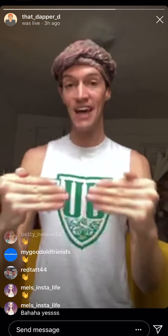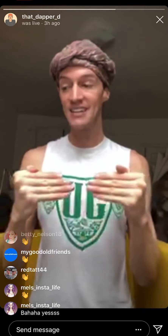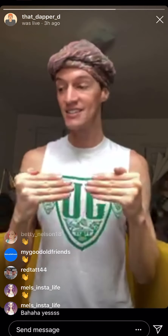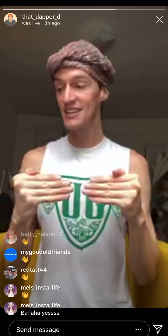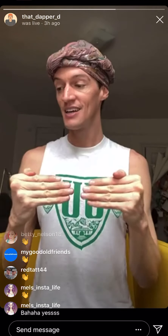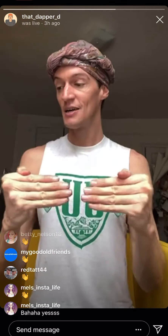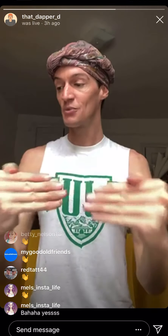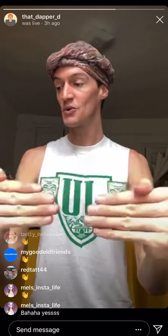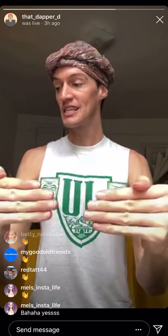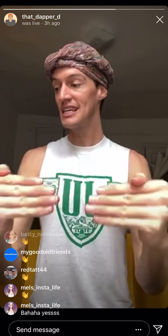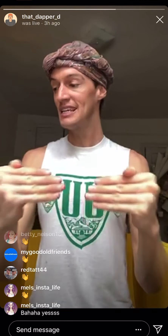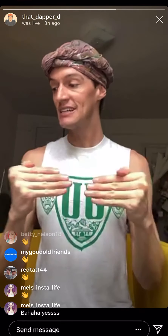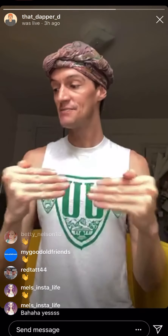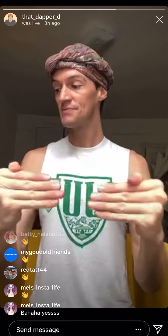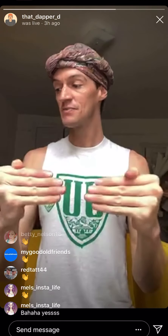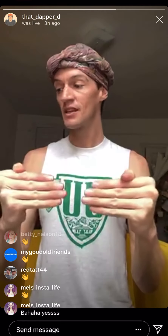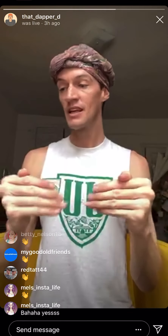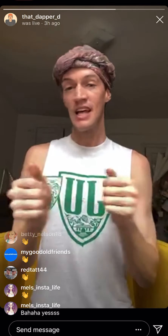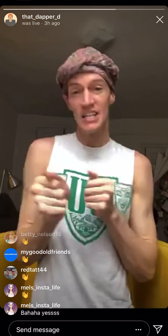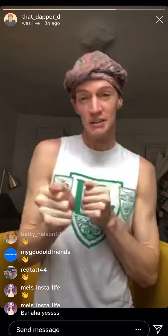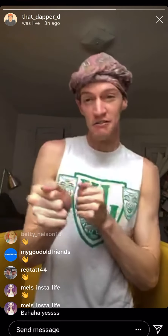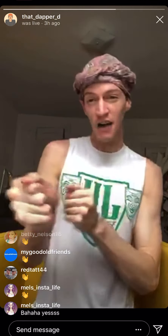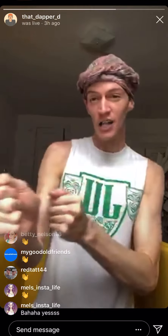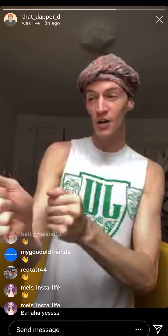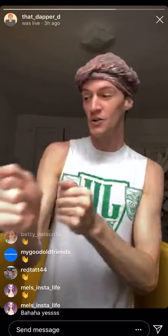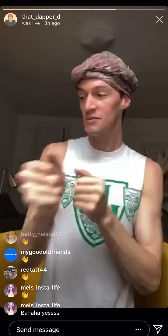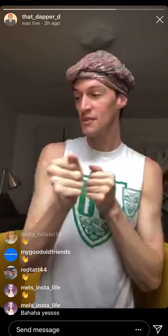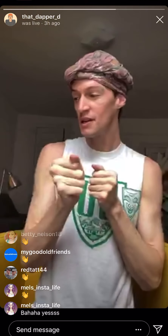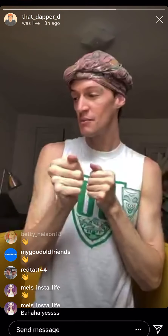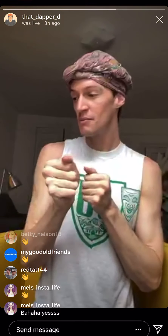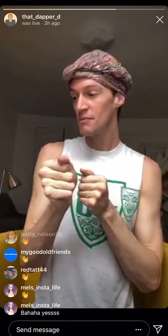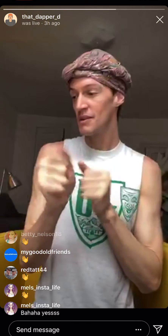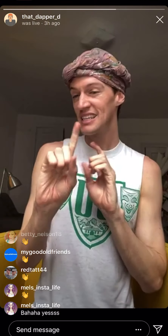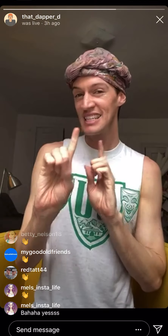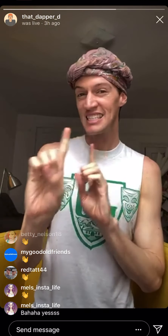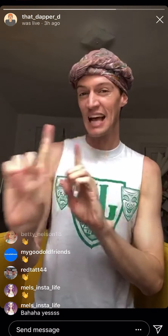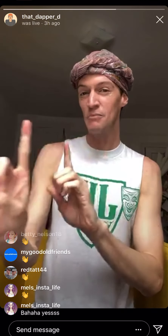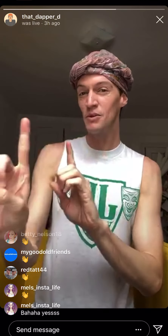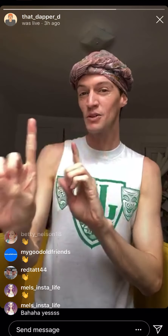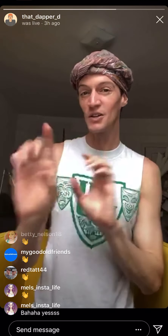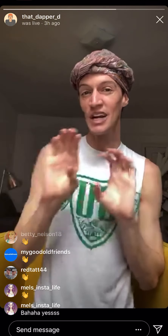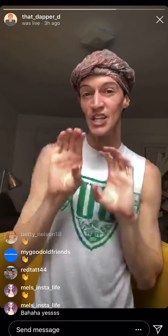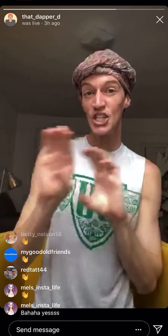proceed to follow disciple or chase